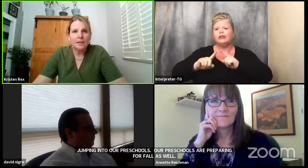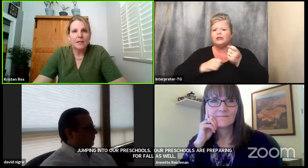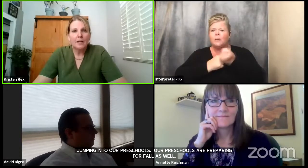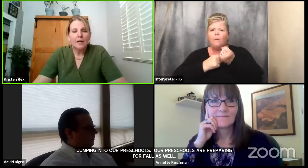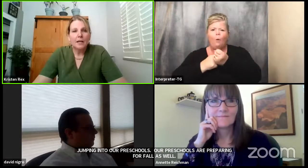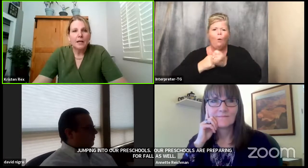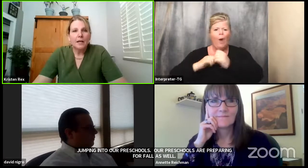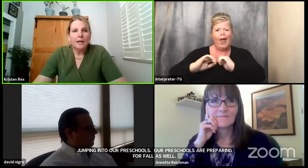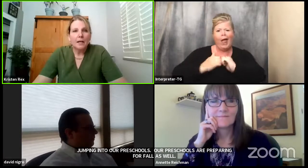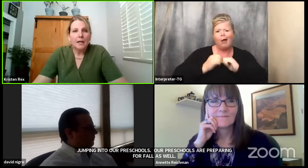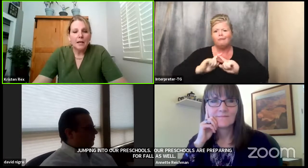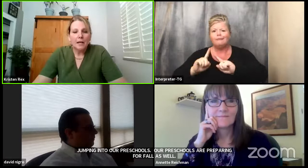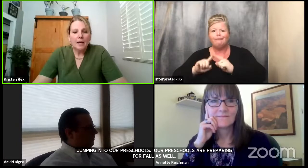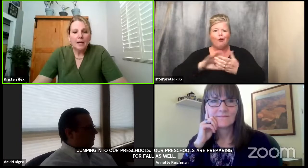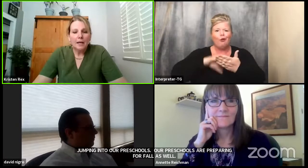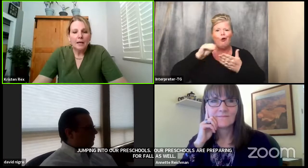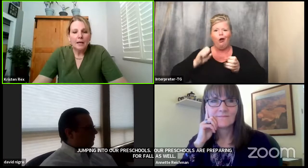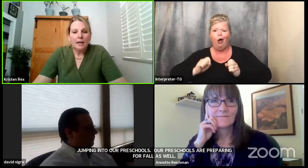opportunities.